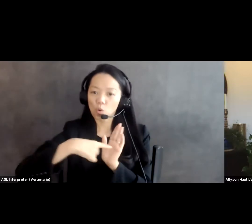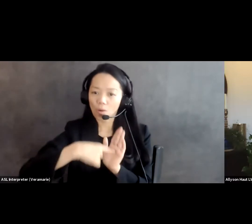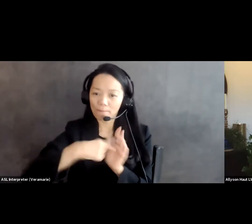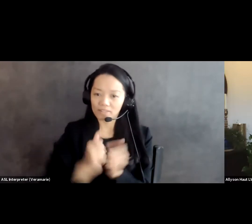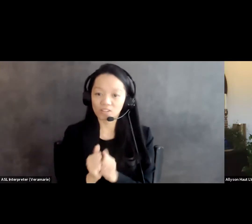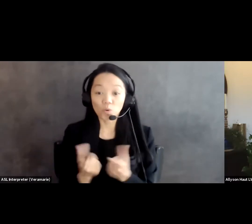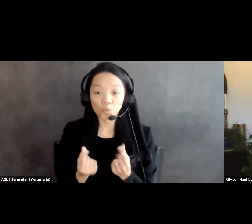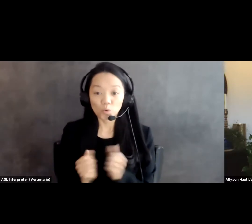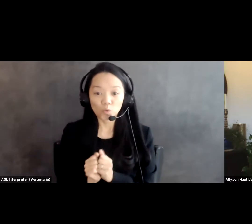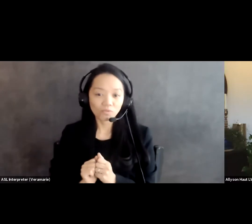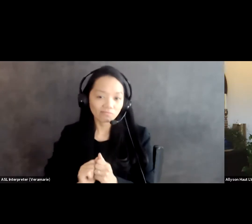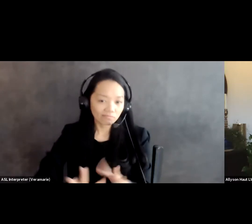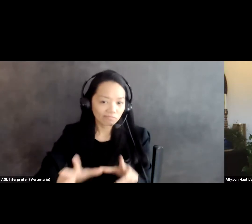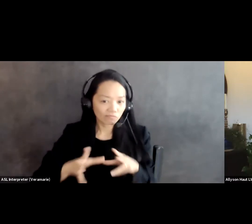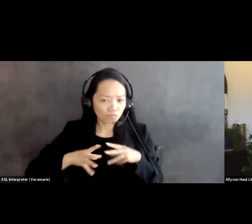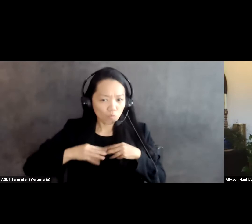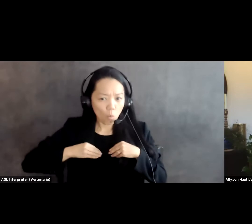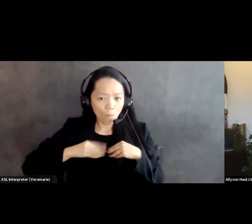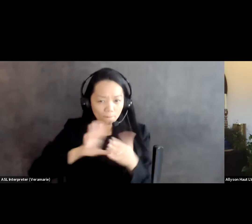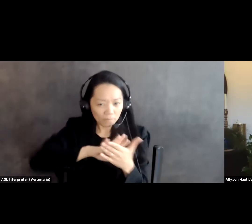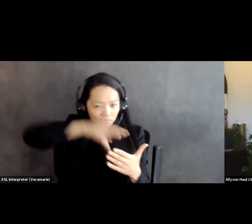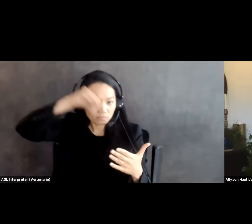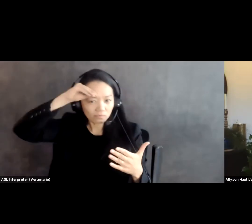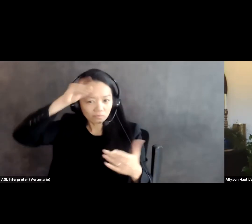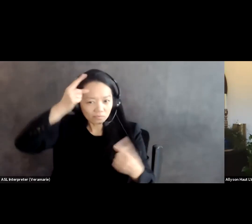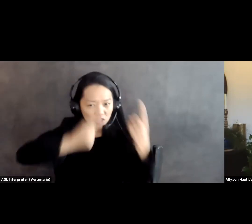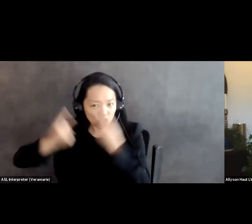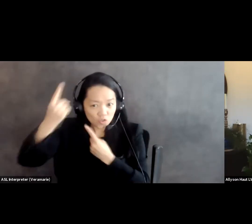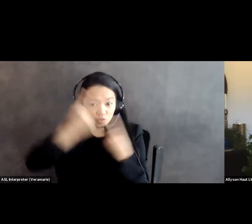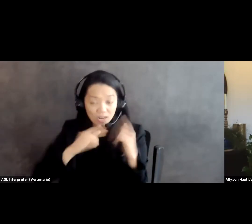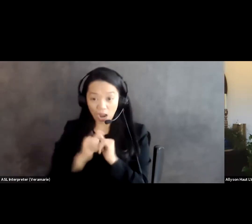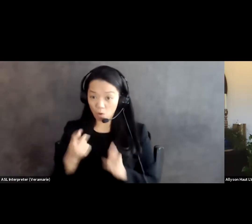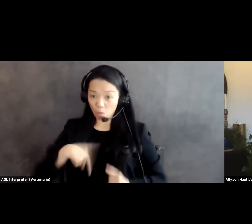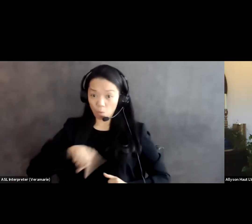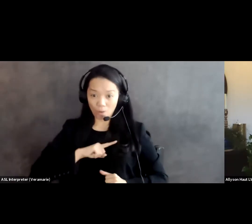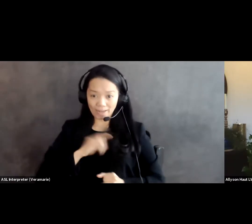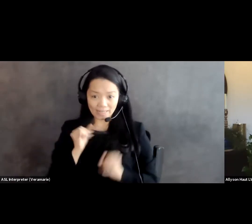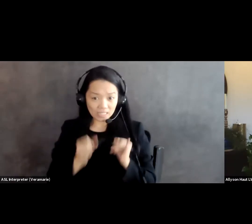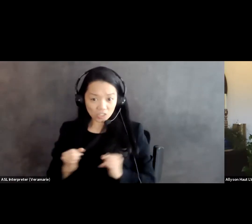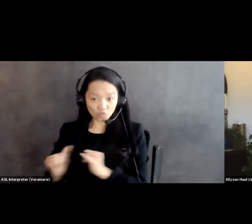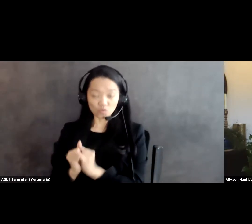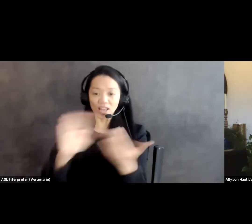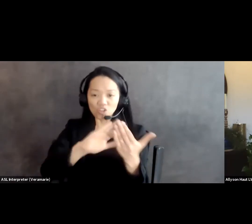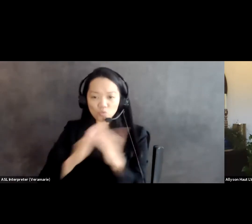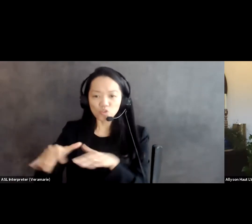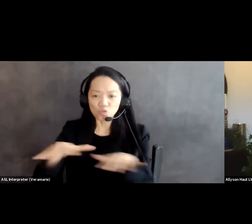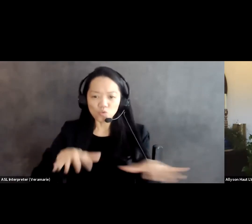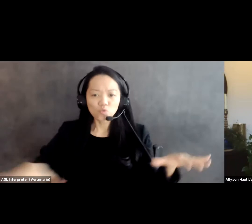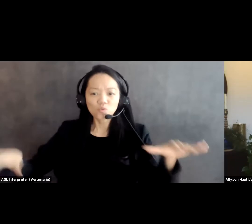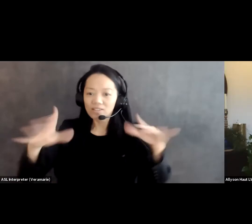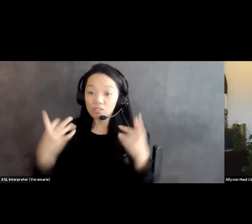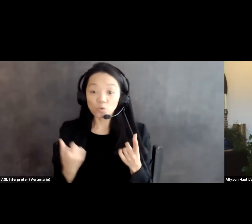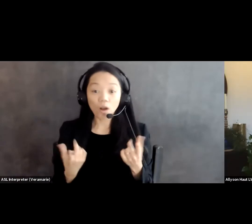absorb, consider, and make decisions about how we as individuals and communities will be